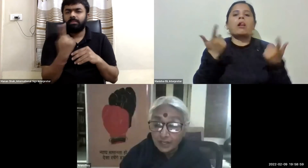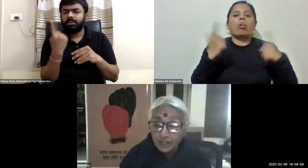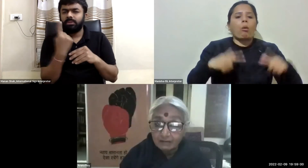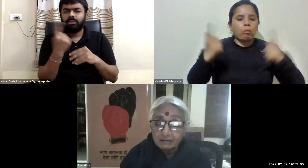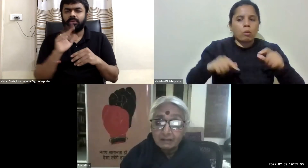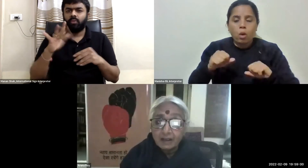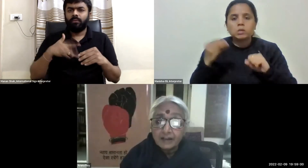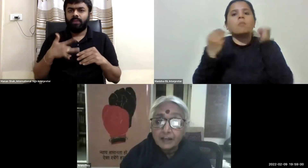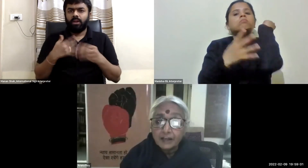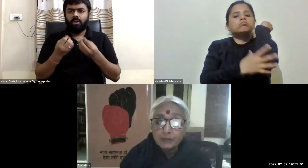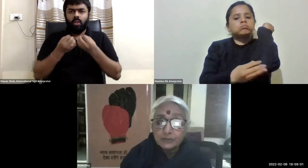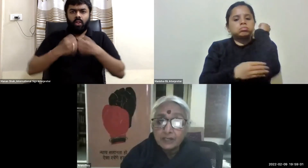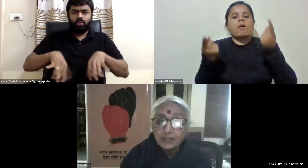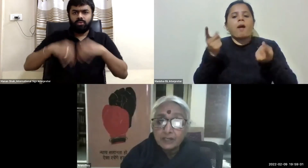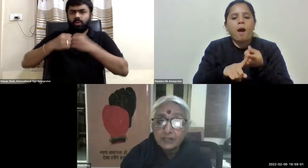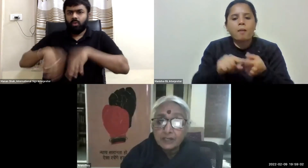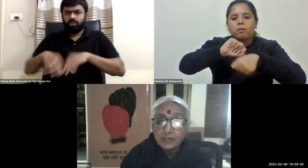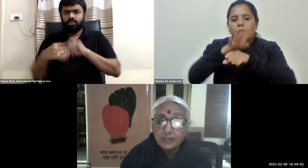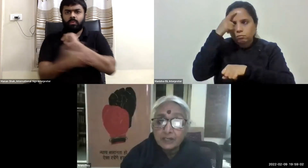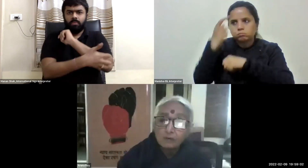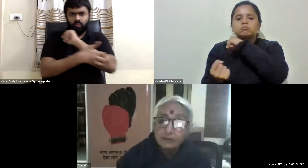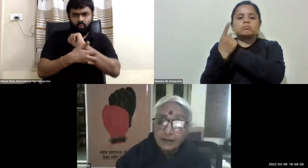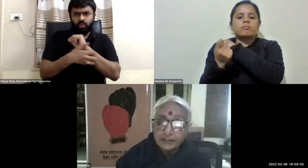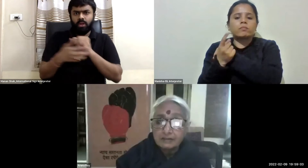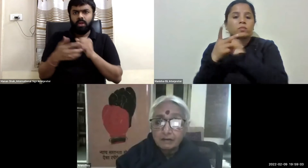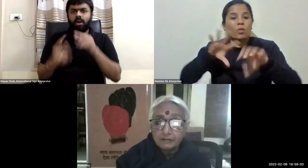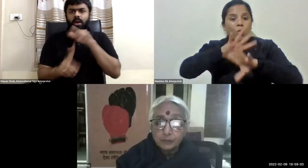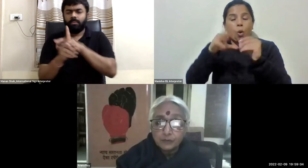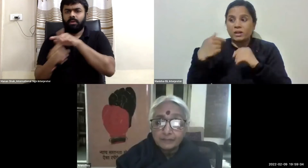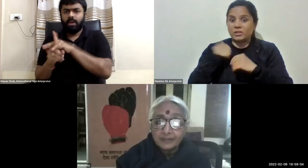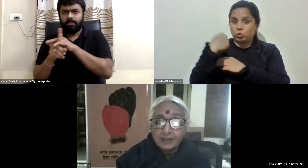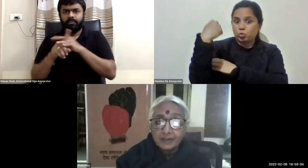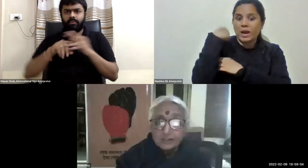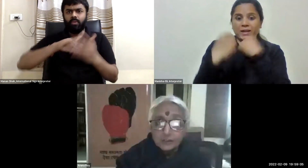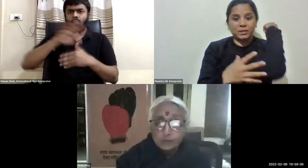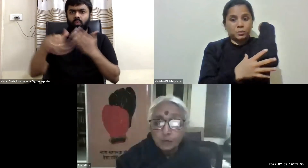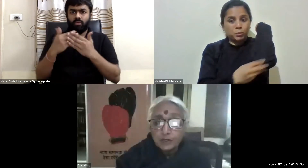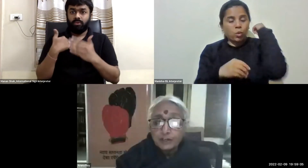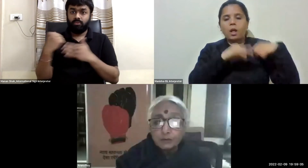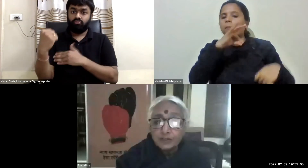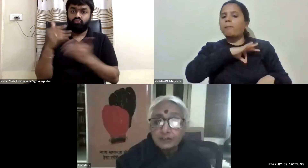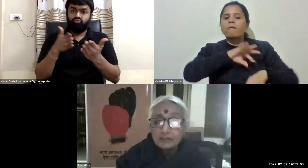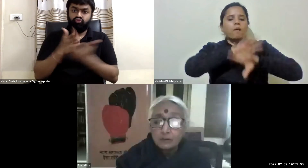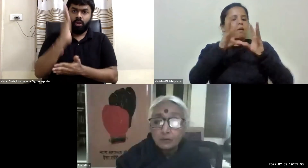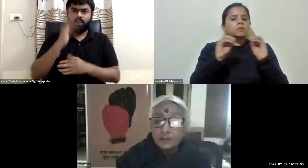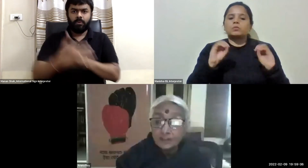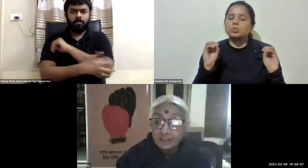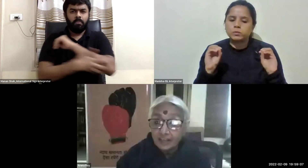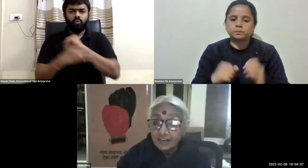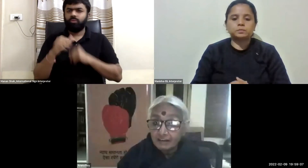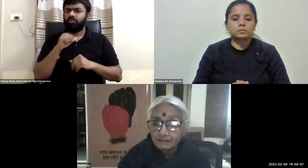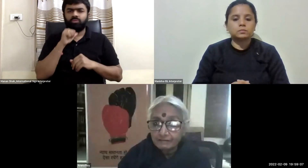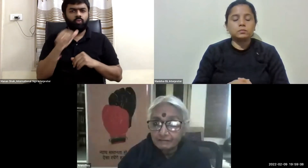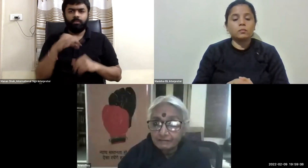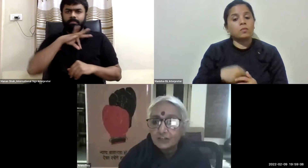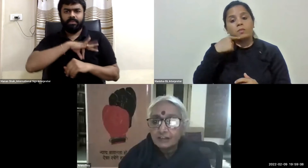as well, and unable to take advantage of all the rights of the poor. This is popularly known as the K